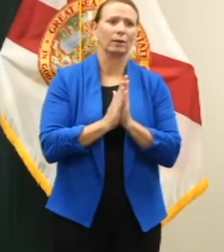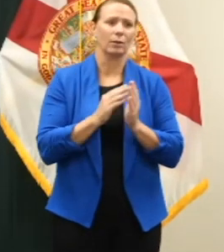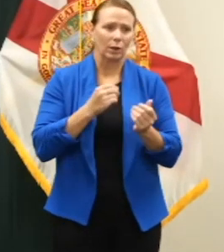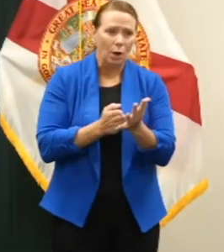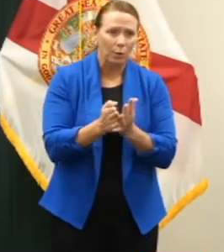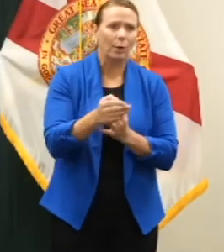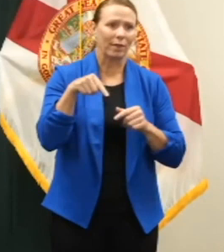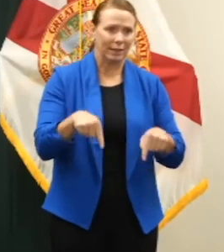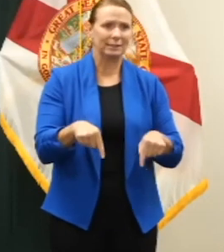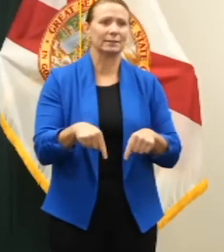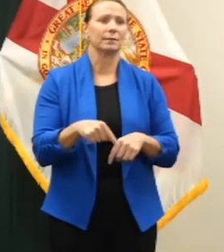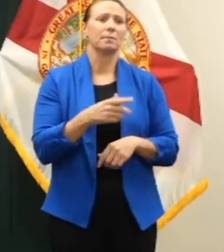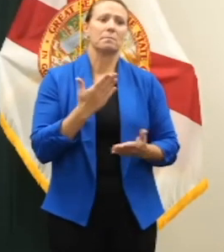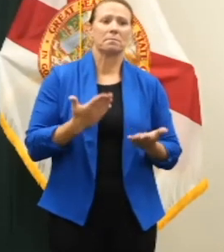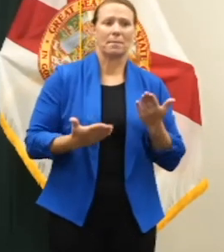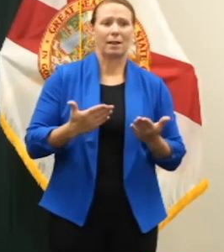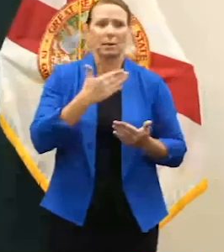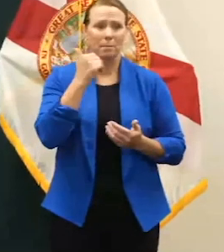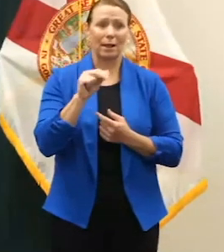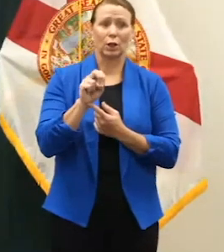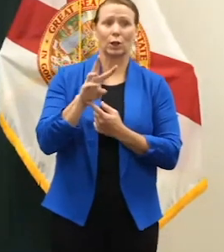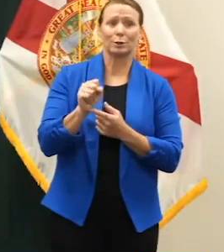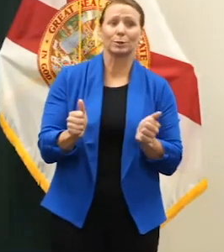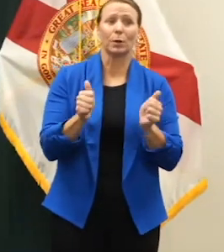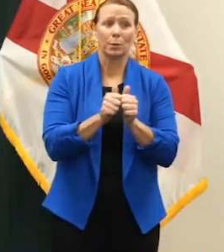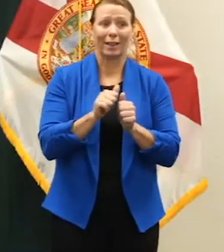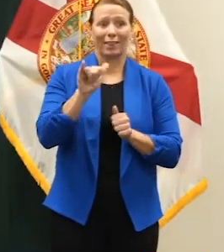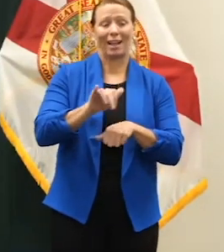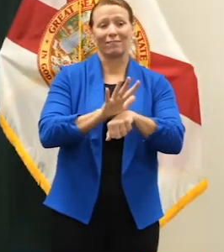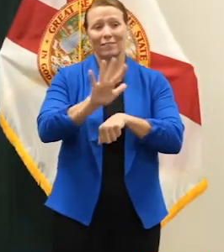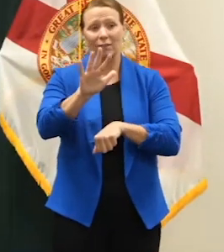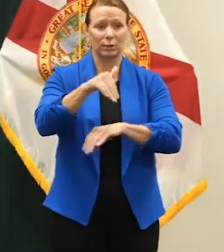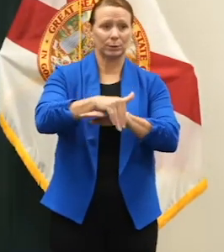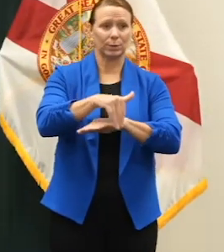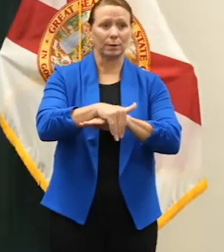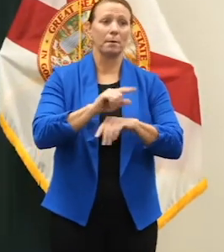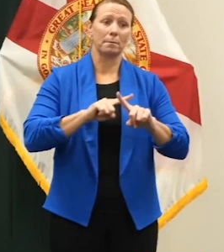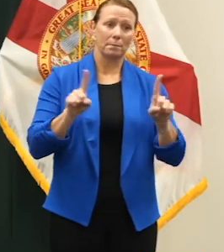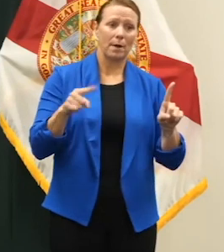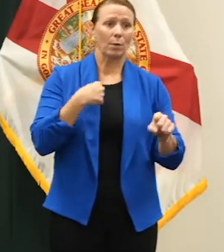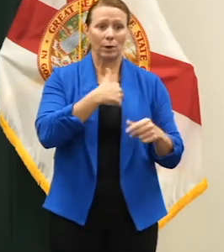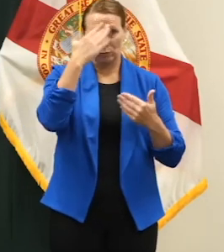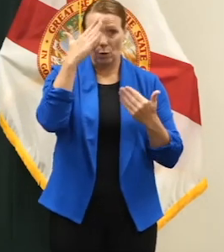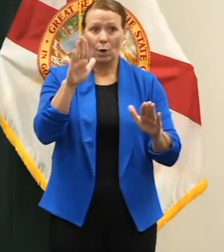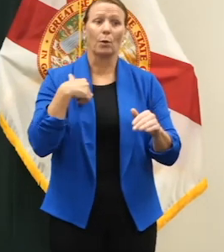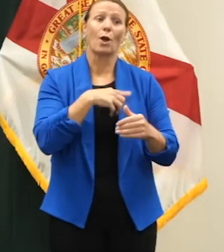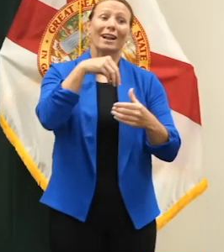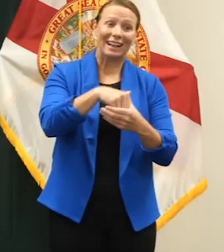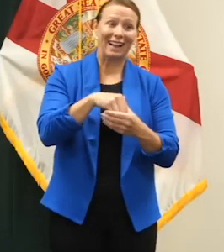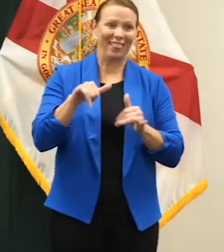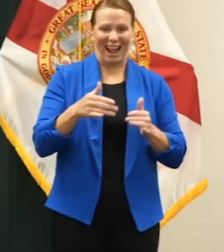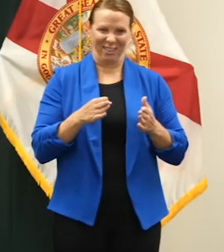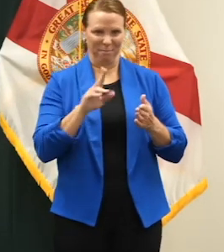get even maybe a little better news with the 5 o'clock briefing, but we don't know. We're in the path as we speak. We've got to do